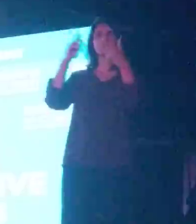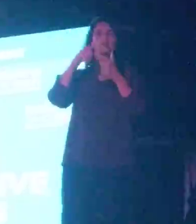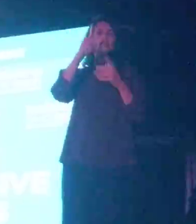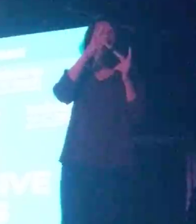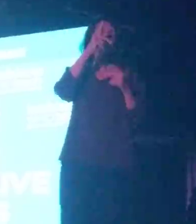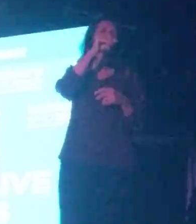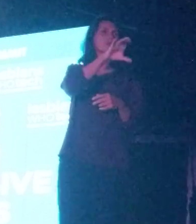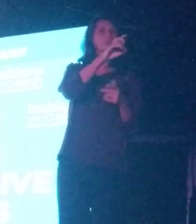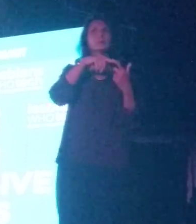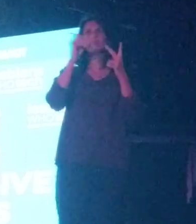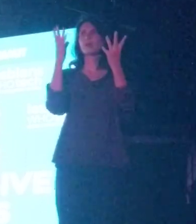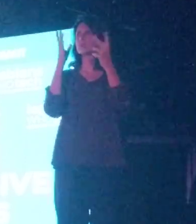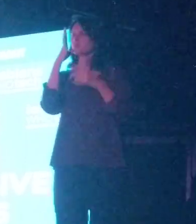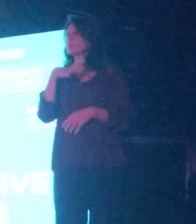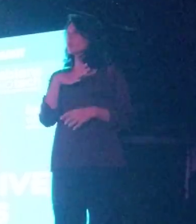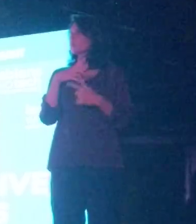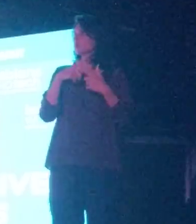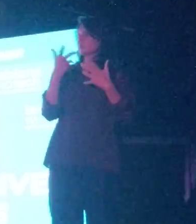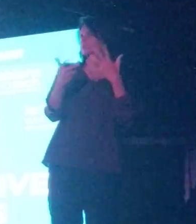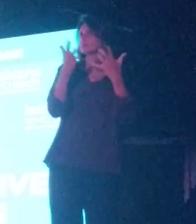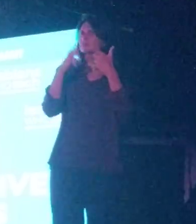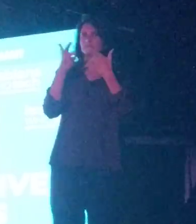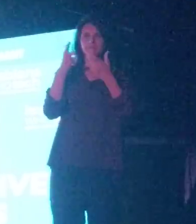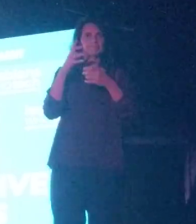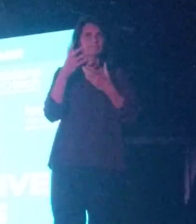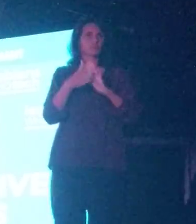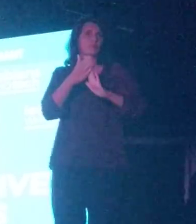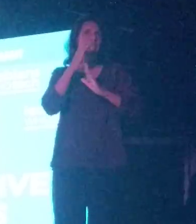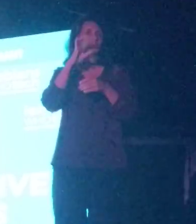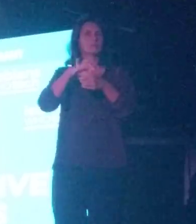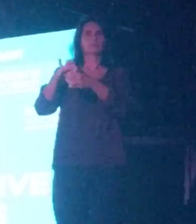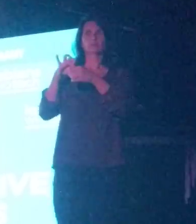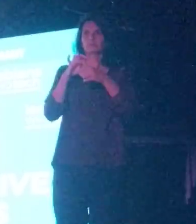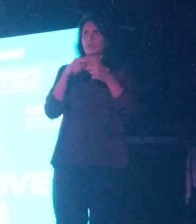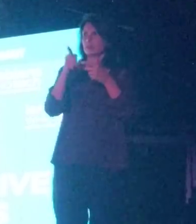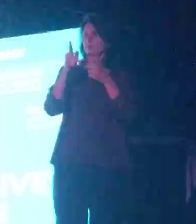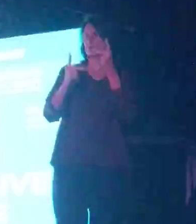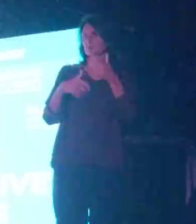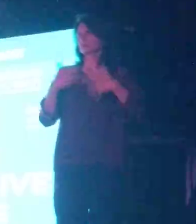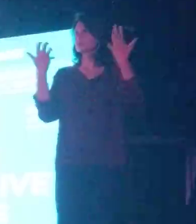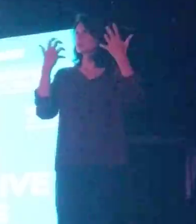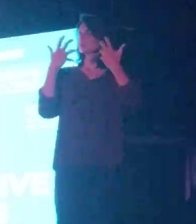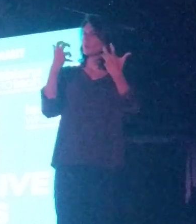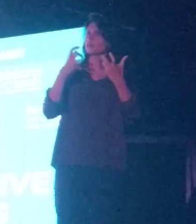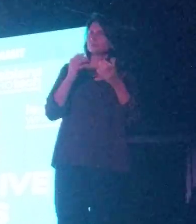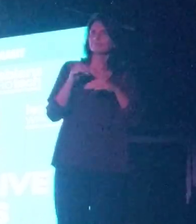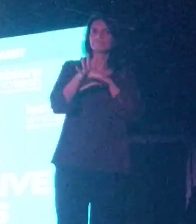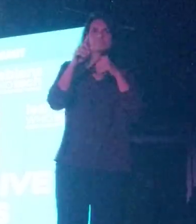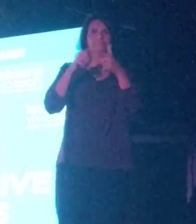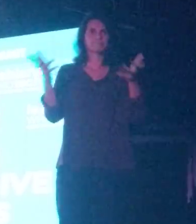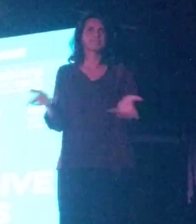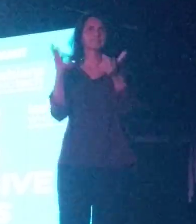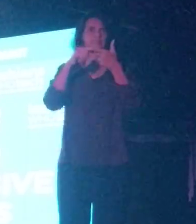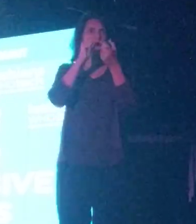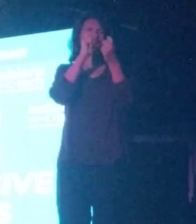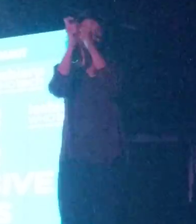angry, and there's been this catalyzation of movement towards change. Obviously, you were a huge part of that, starting that beginning,